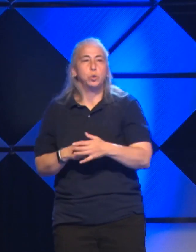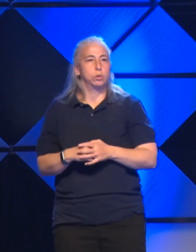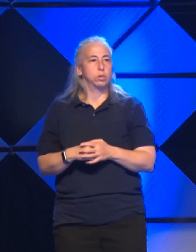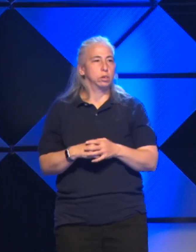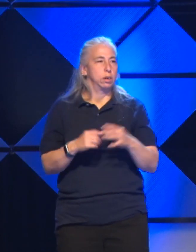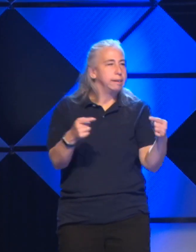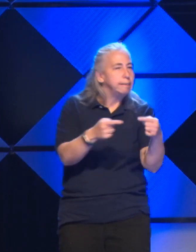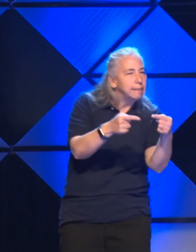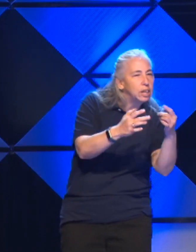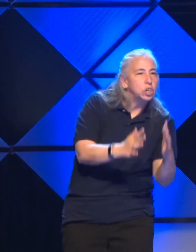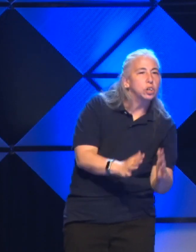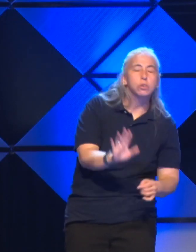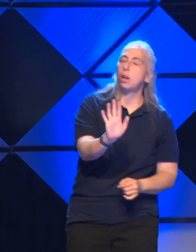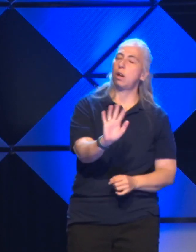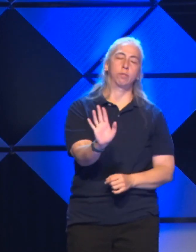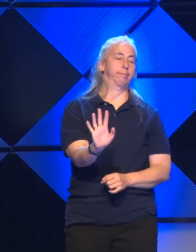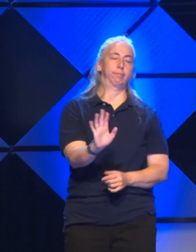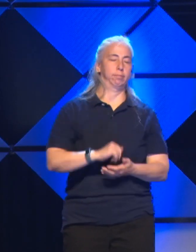But that's not like that.